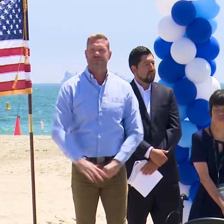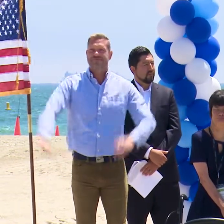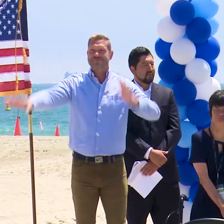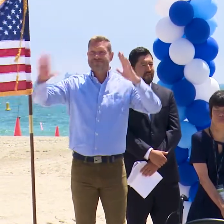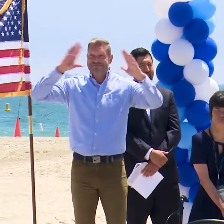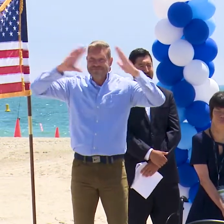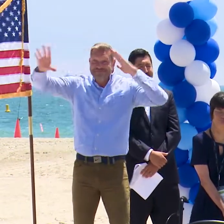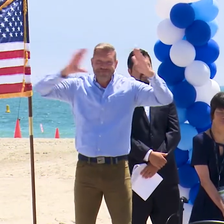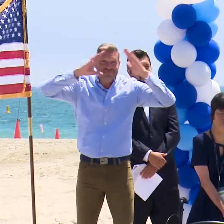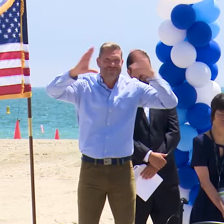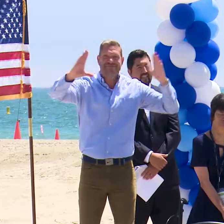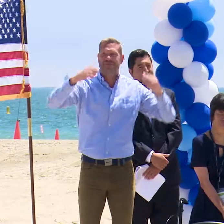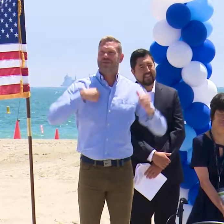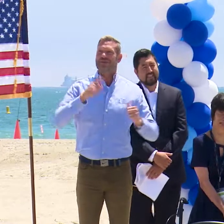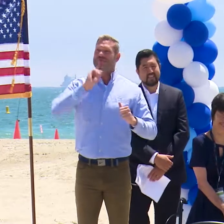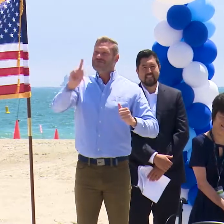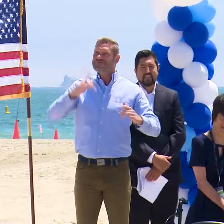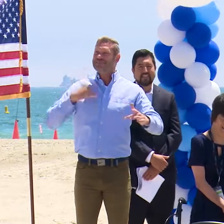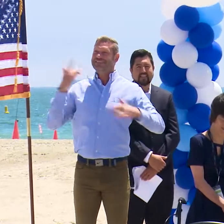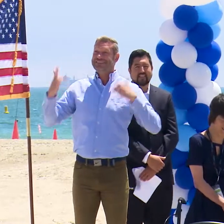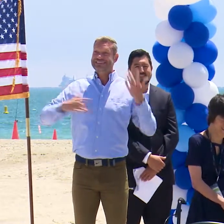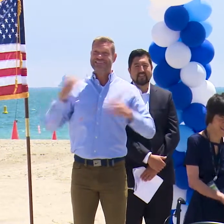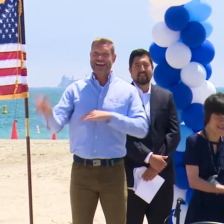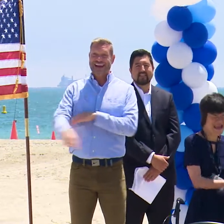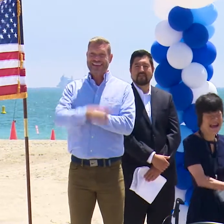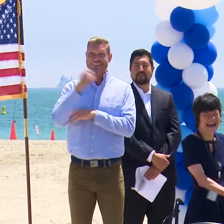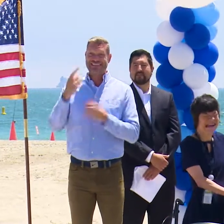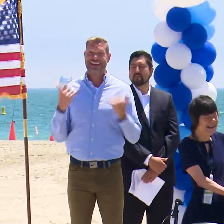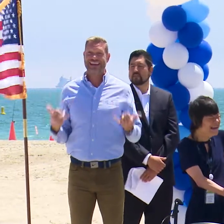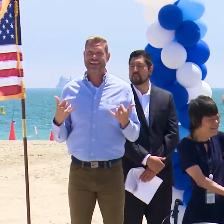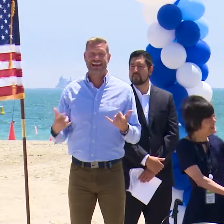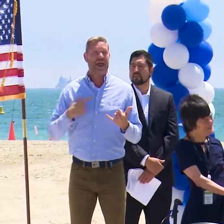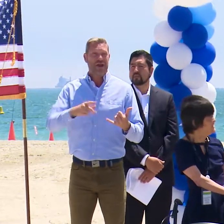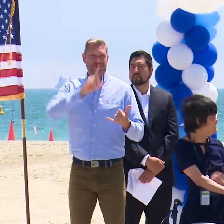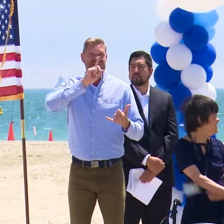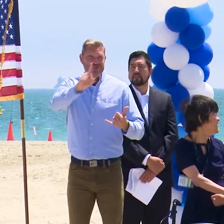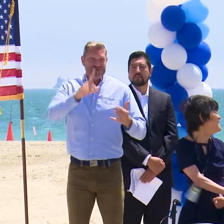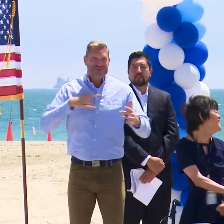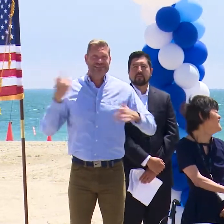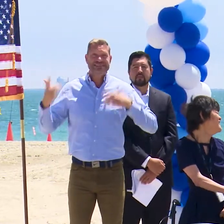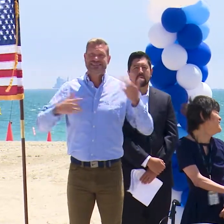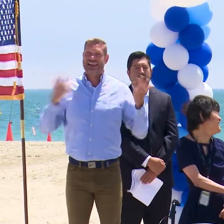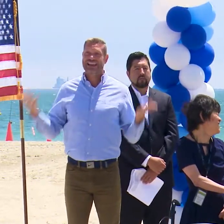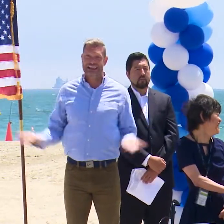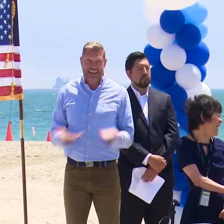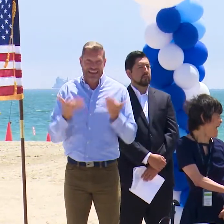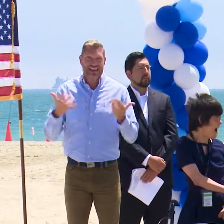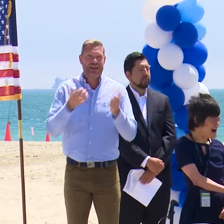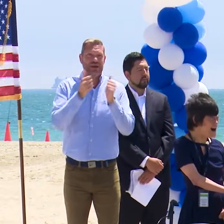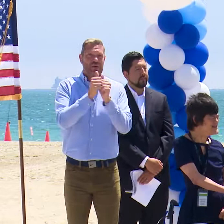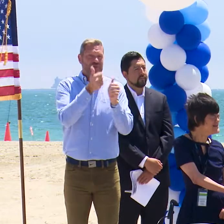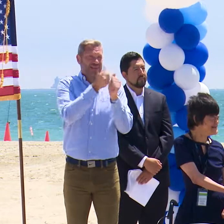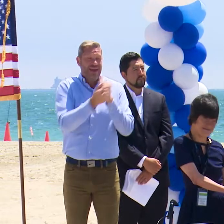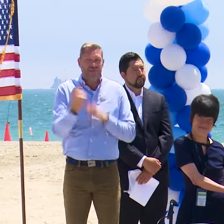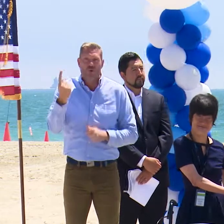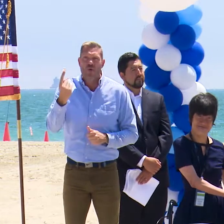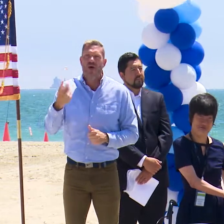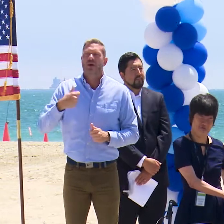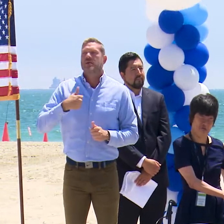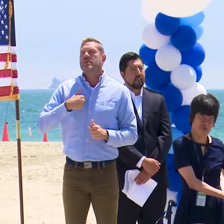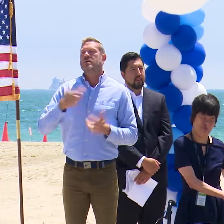Hi everyone, what an exciting day it is today. I'm so excited to be here with everyone today. I want to